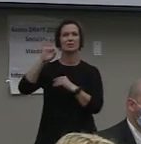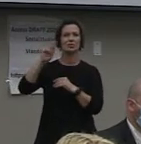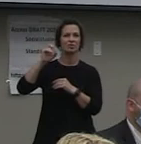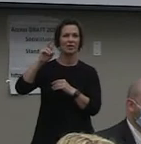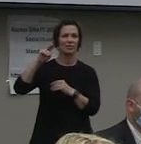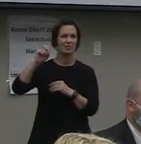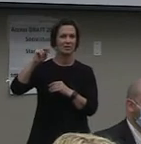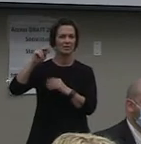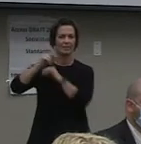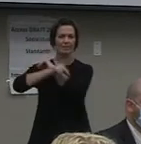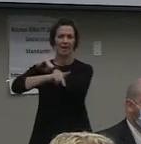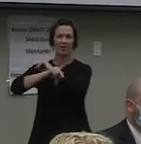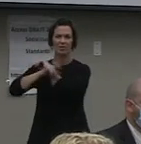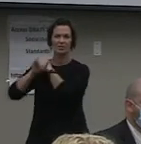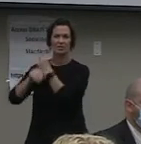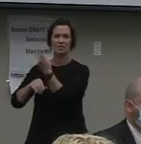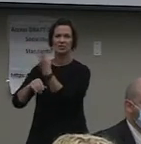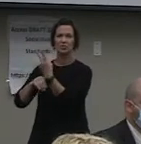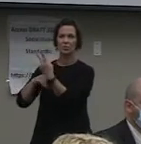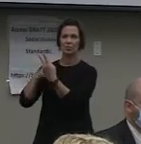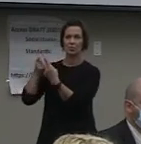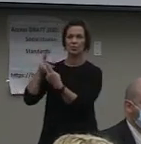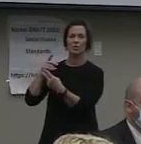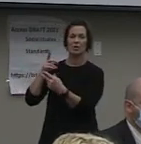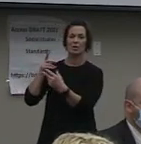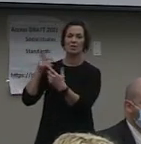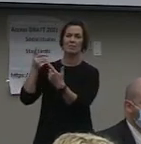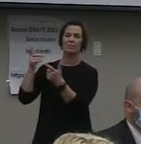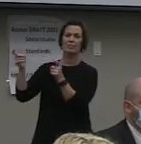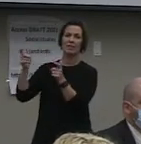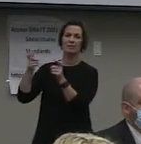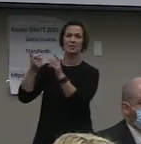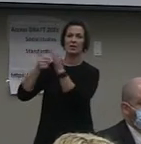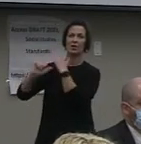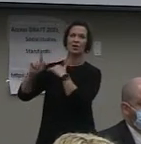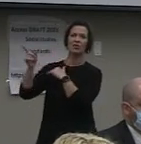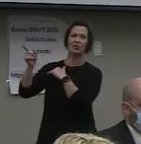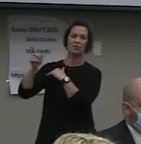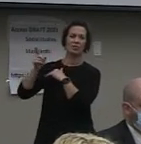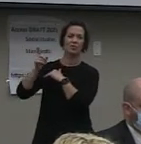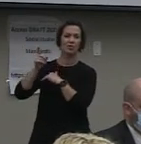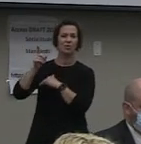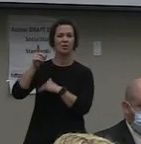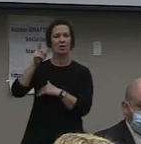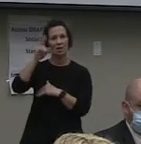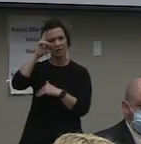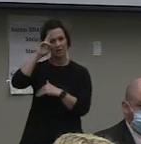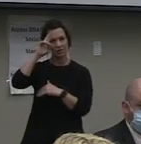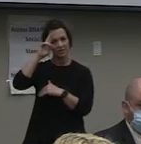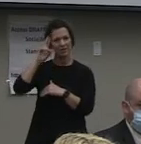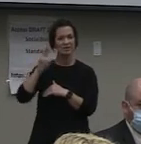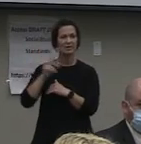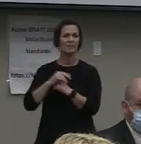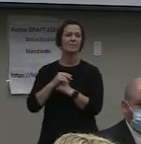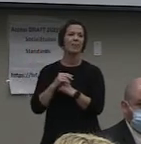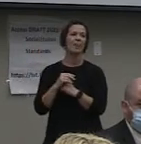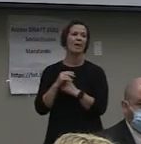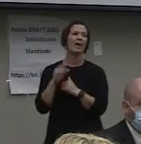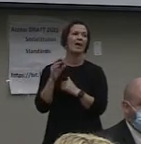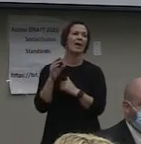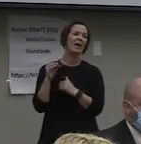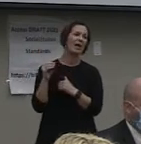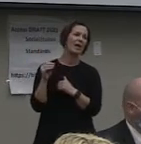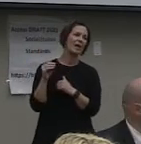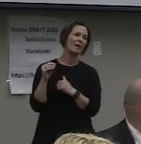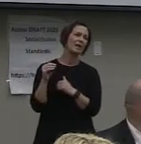today the number two city of Honduras. We also have the Vietnamese who came beginning with the boat people escaping